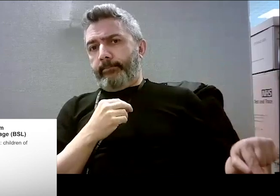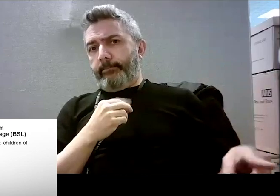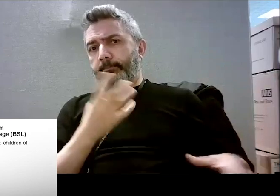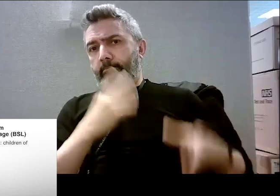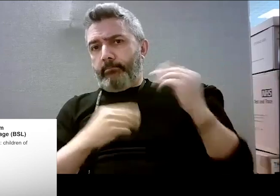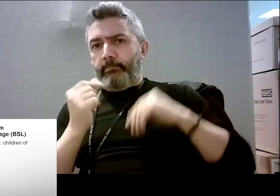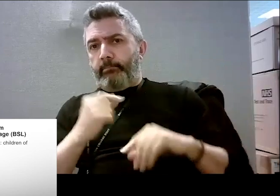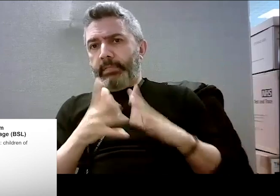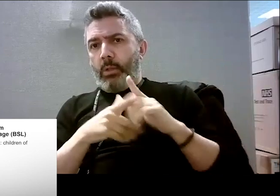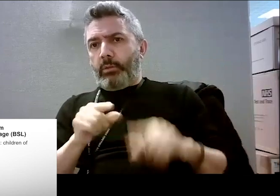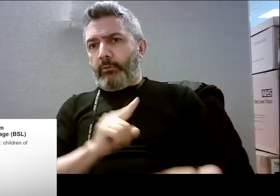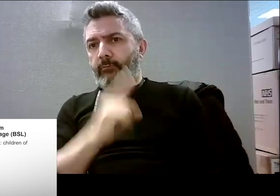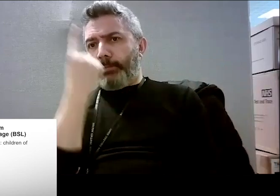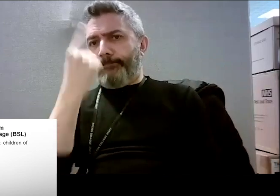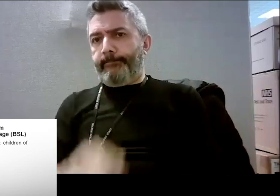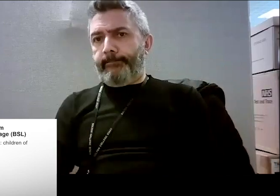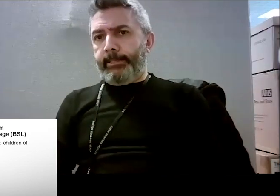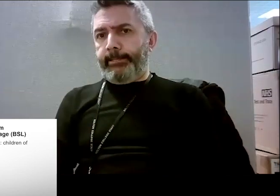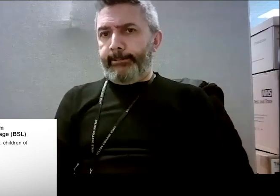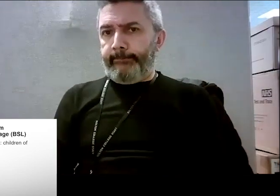and children,